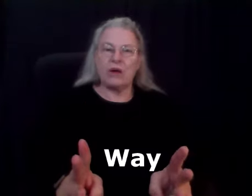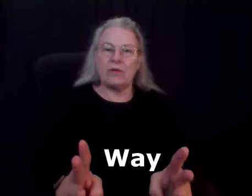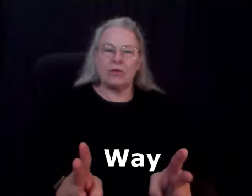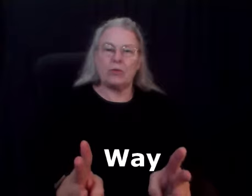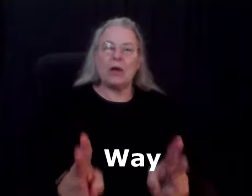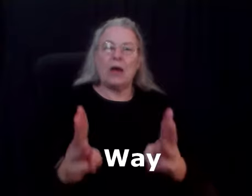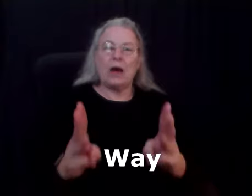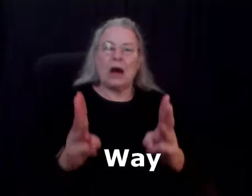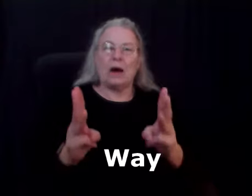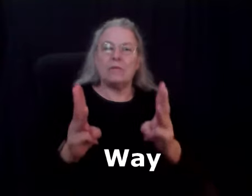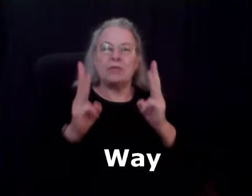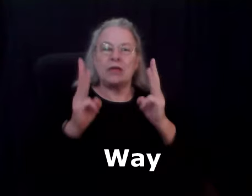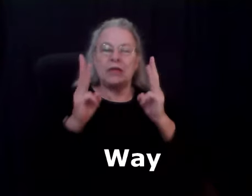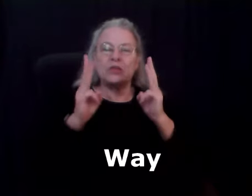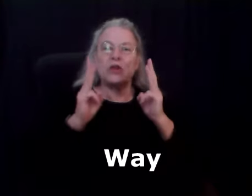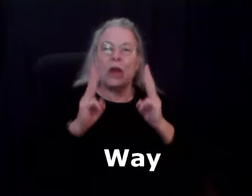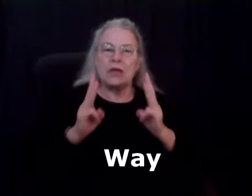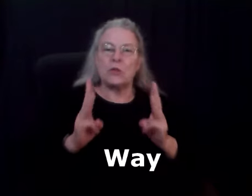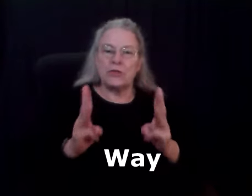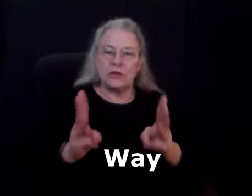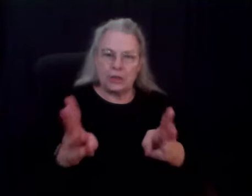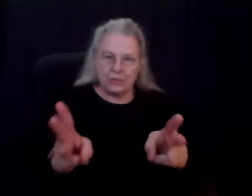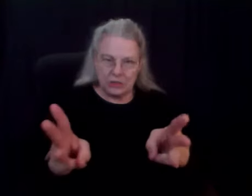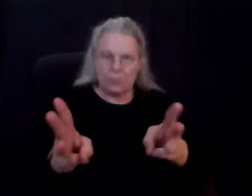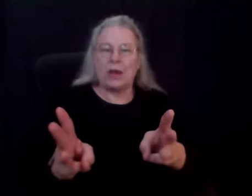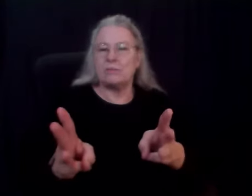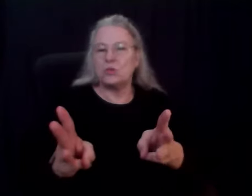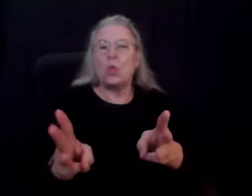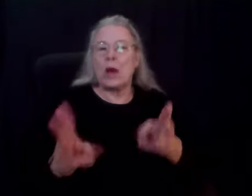you. Initialize with the W's, it becomes way, like